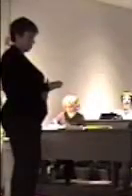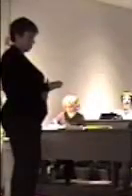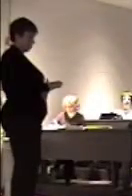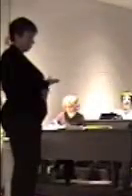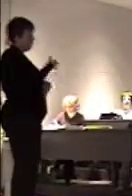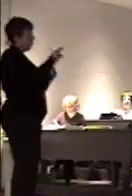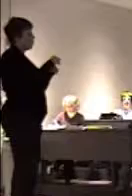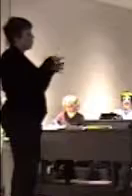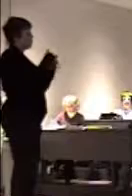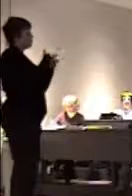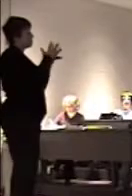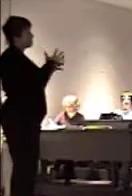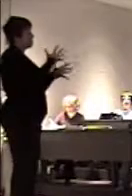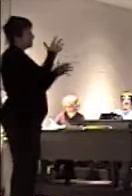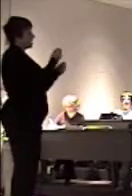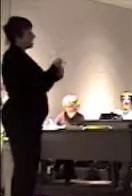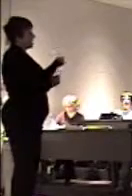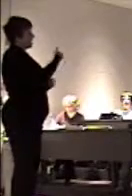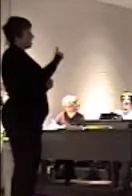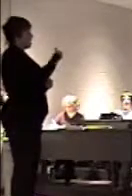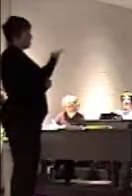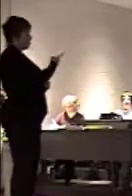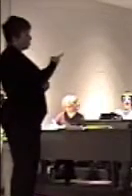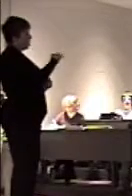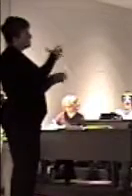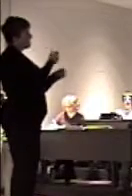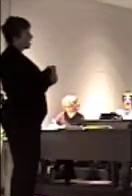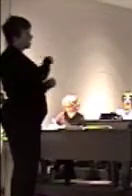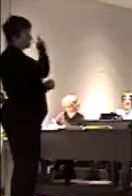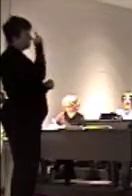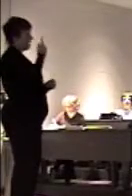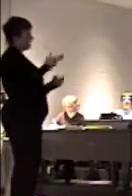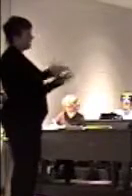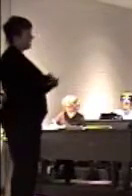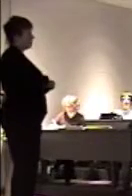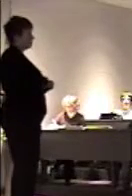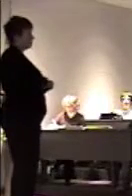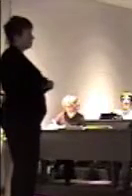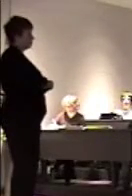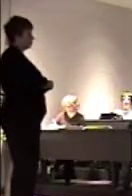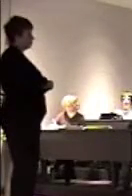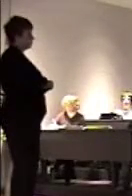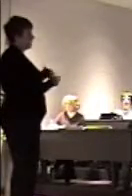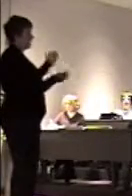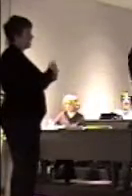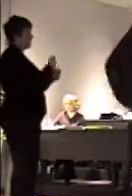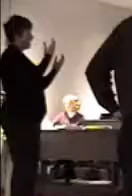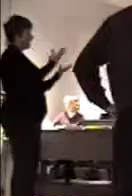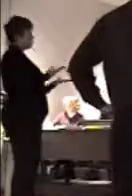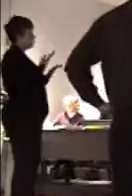When an American GI got his black belt, he quit his classes, so he got his promotion.